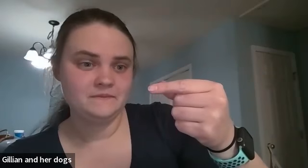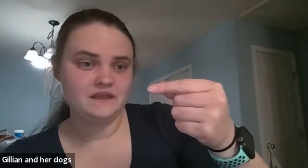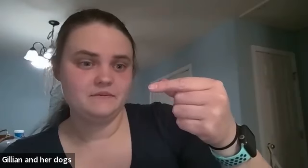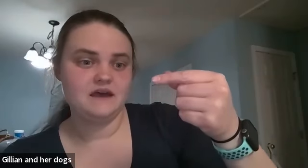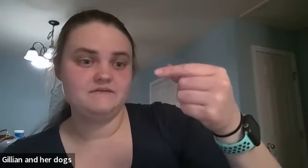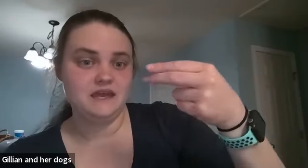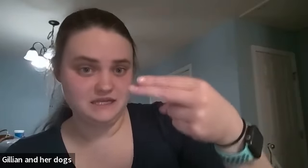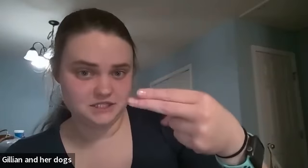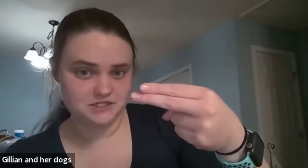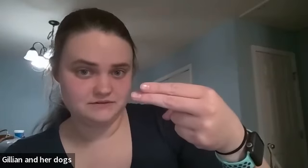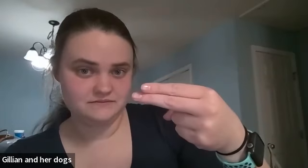and then we have H,